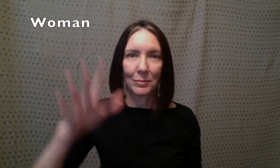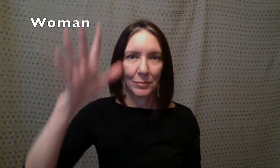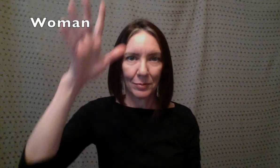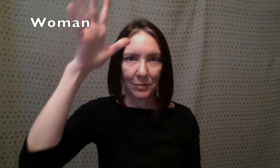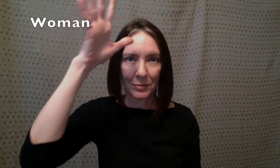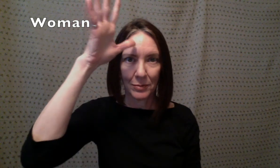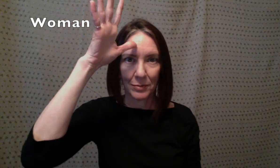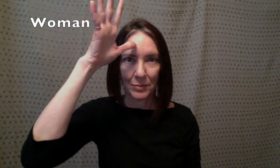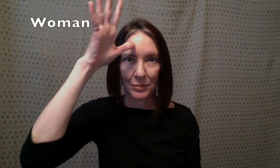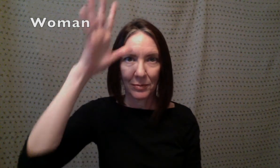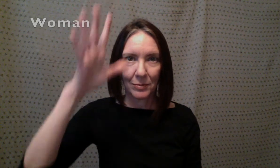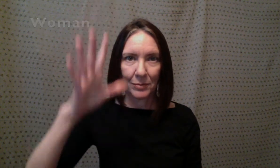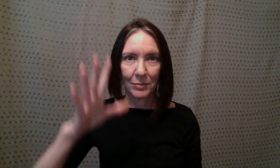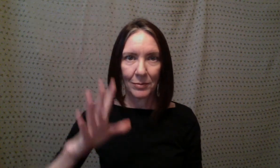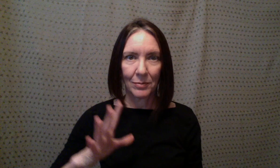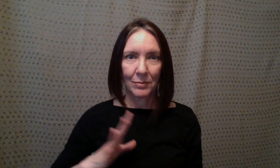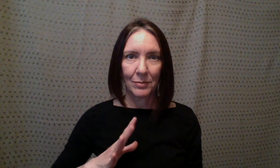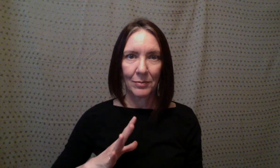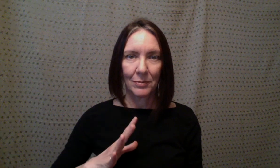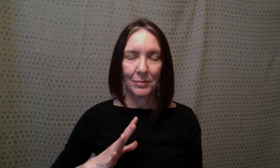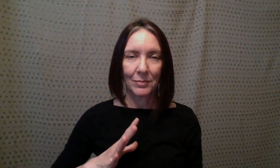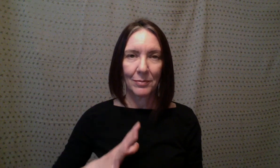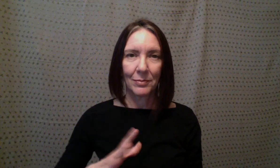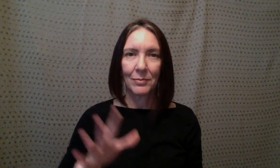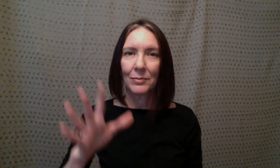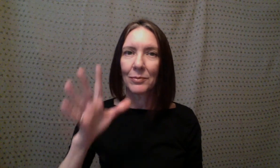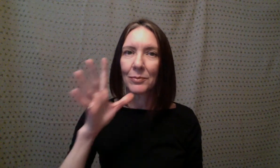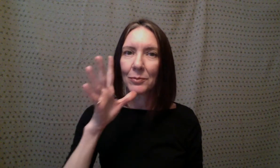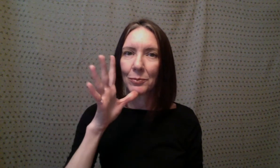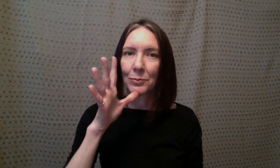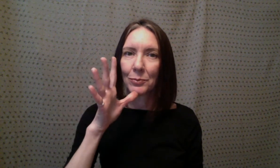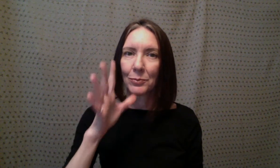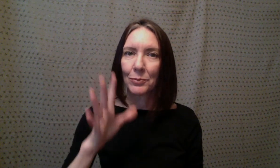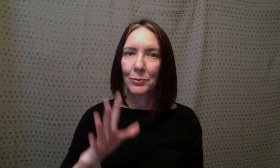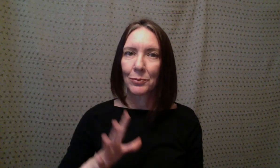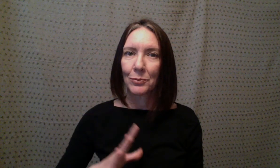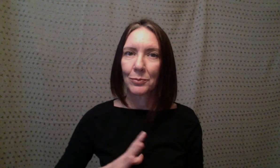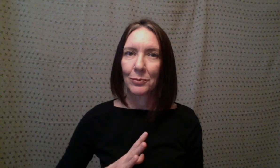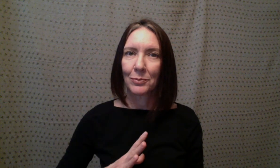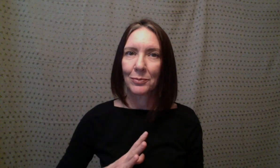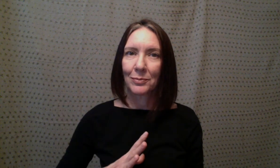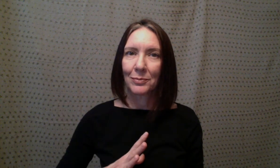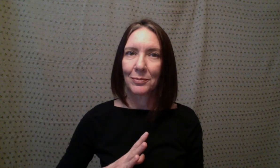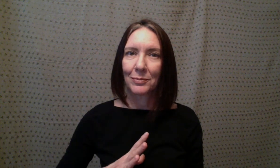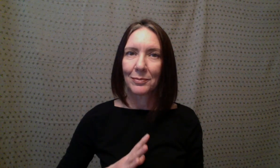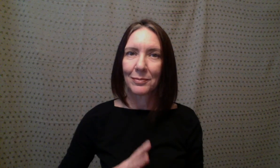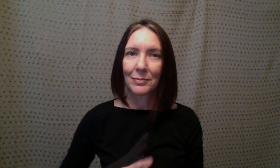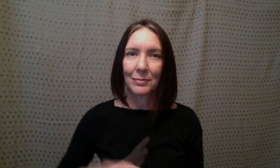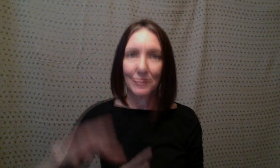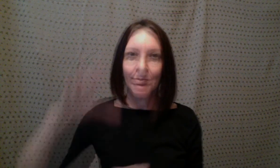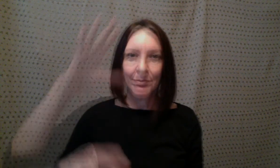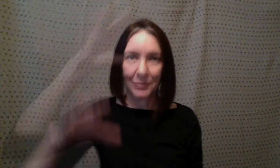It's the same 5-hand shape, but if it starts at the forehead, it's male, and if it starts at the chin, it's